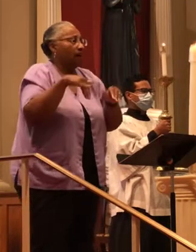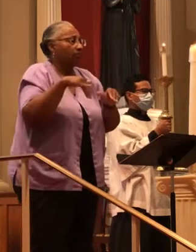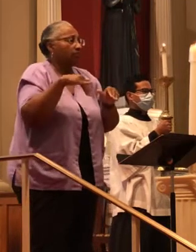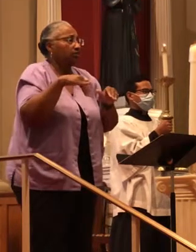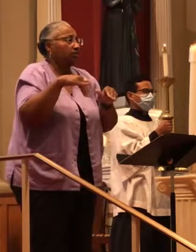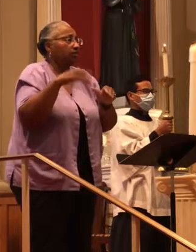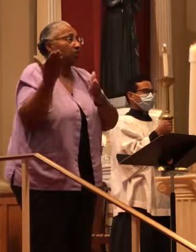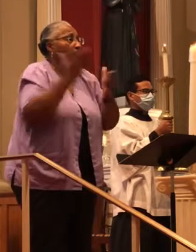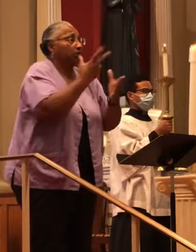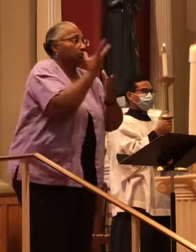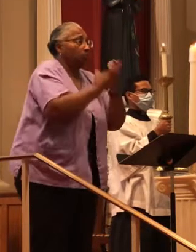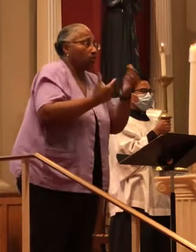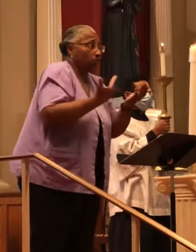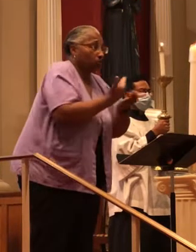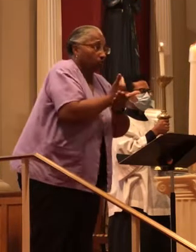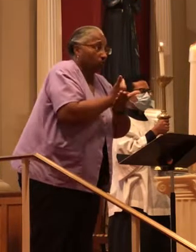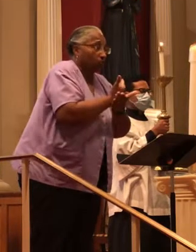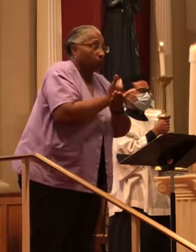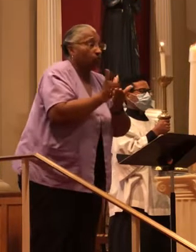old.